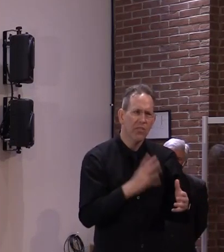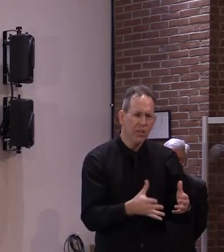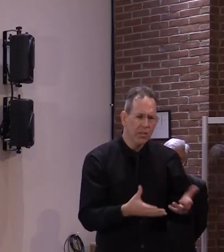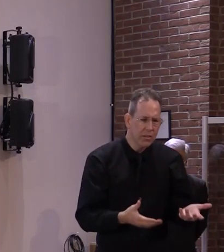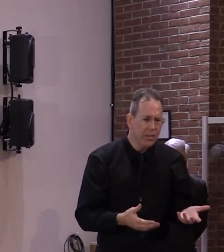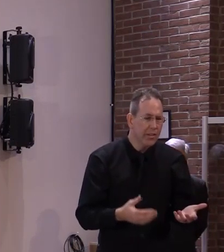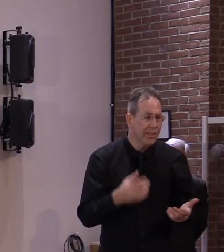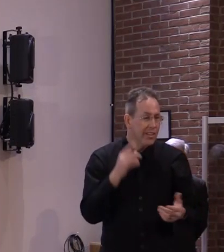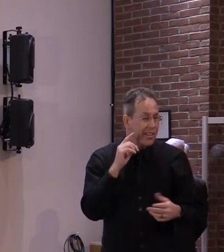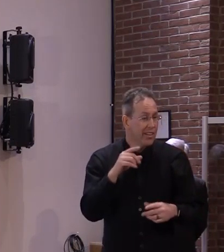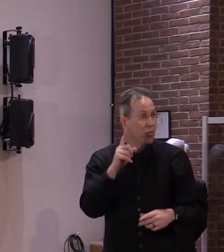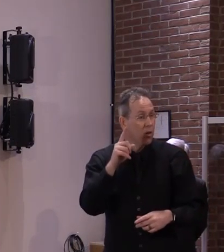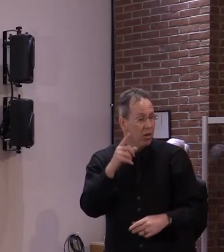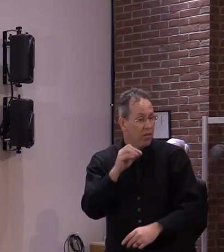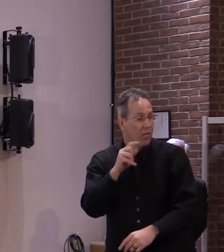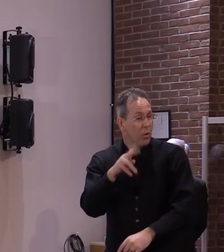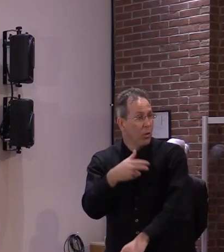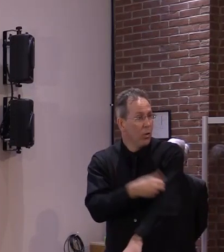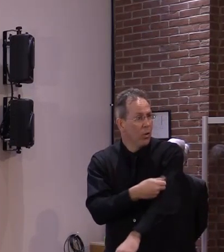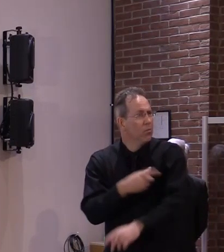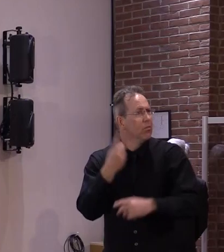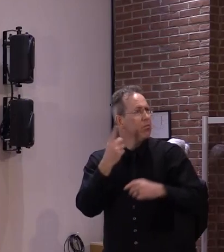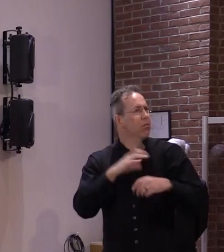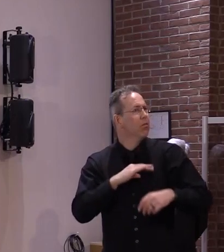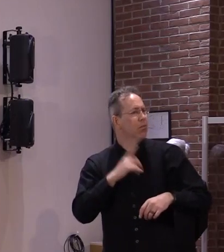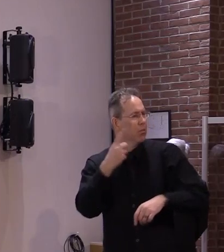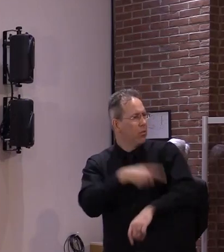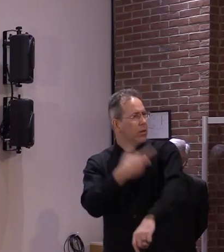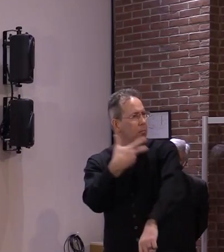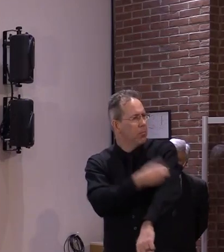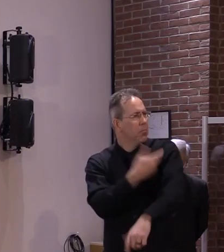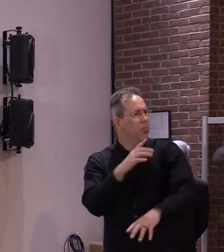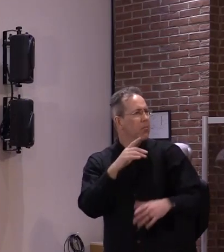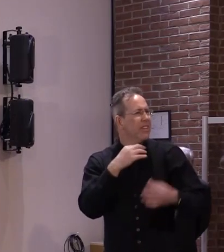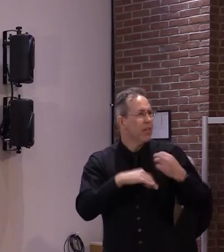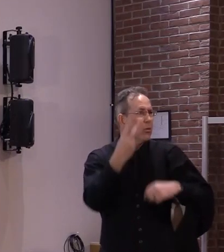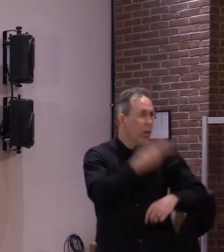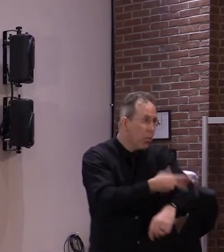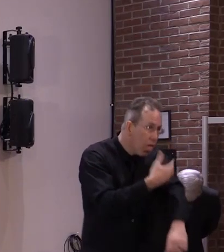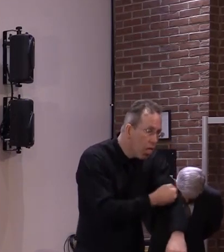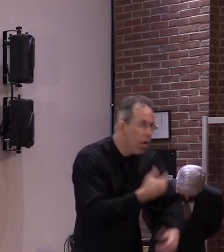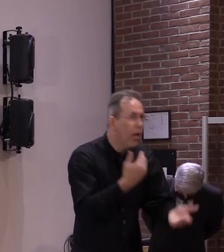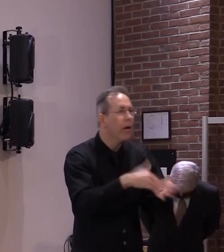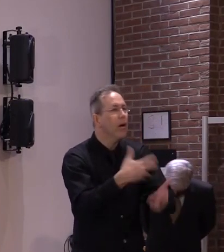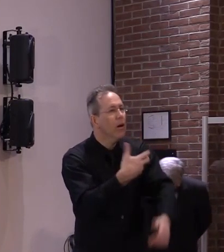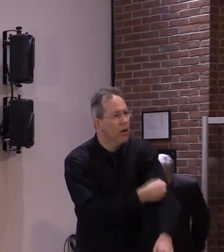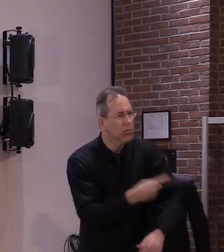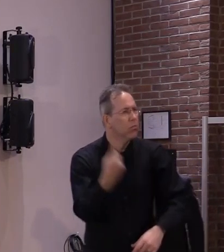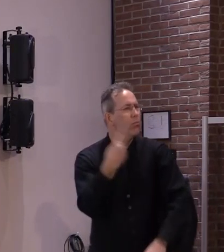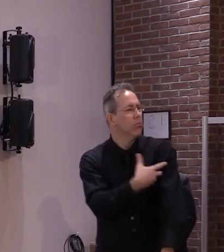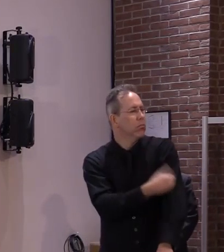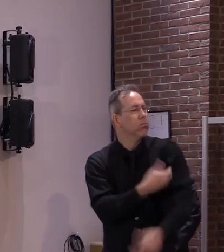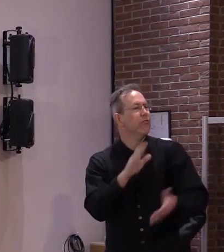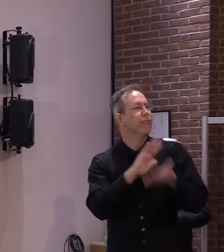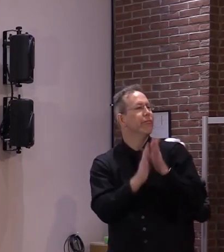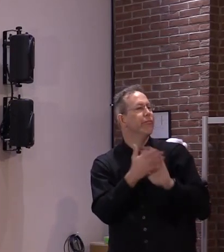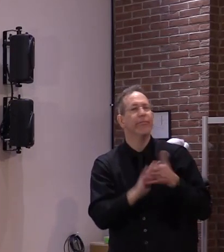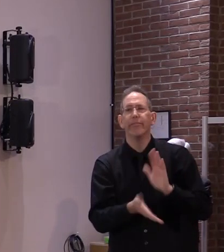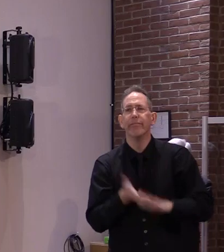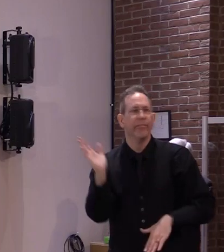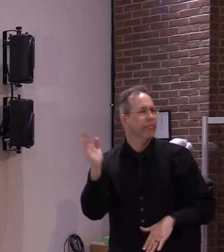on some of the variants. So that could change as well. So we'll learn more as the, and I'm sure the